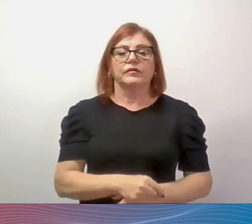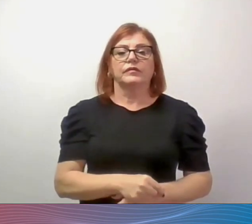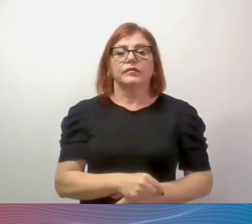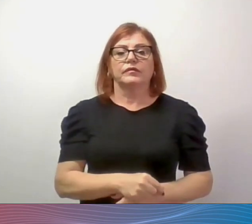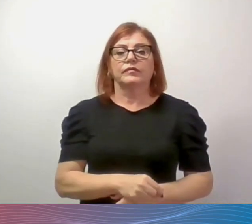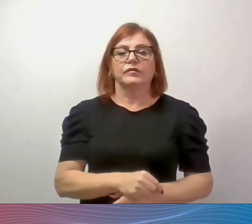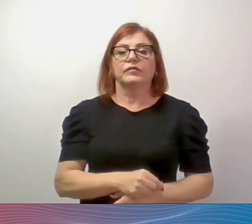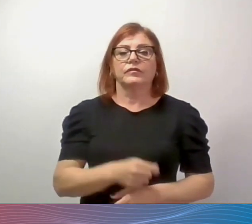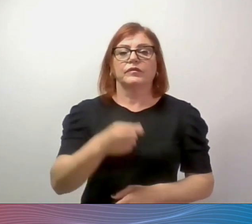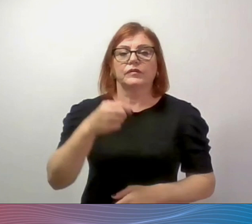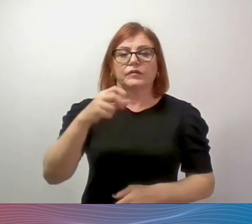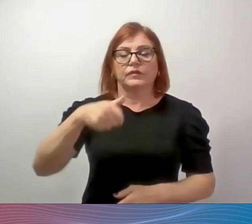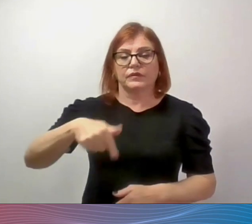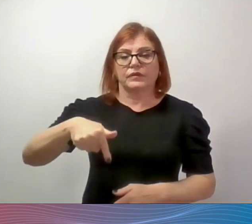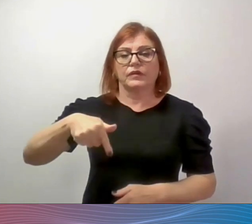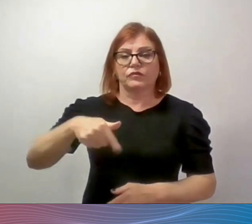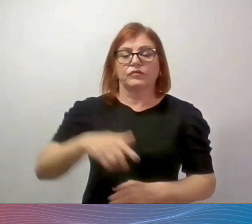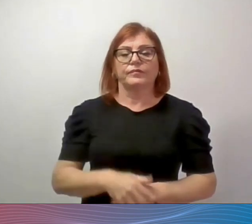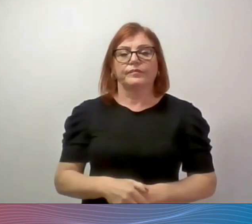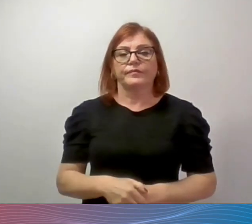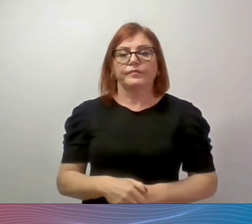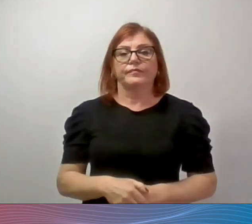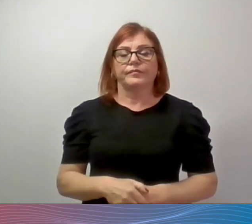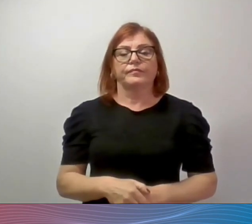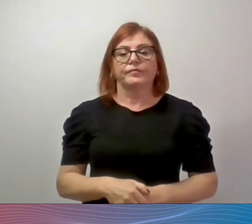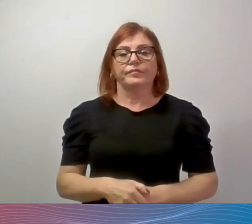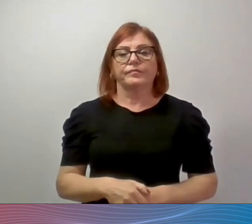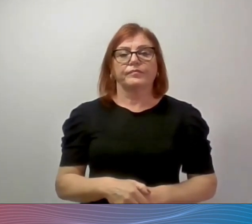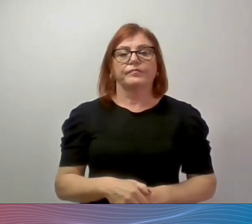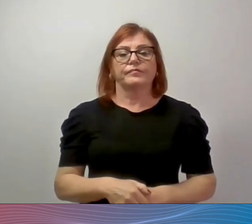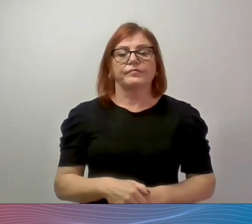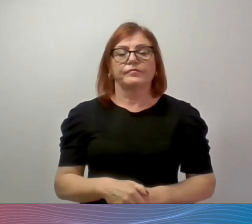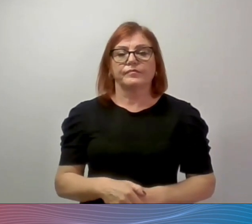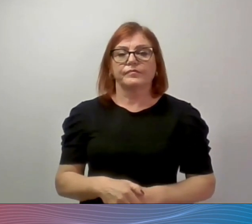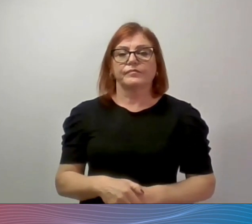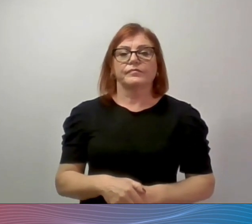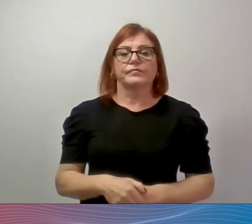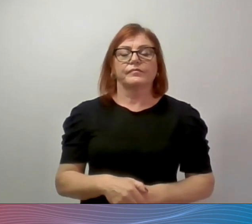Versículo 7. 1 John 2, verse 7.